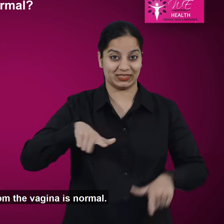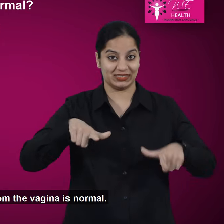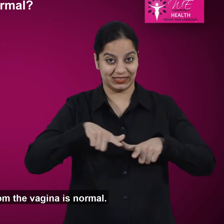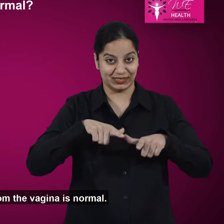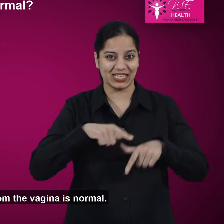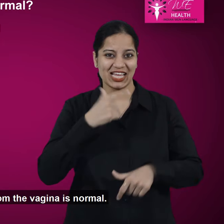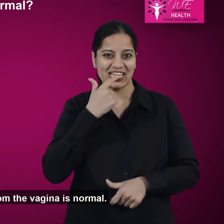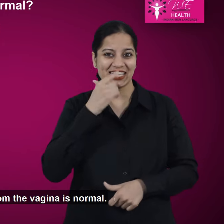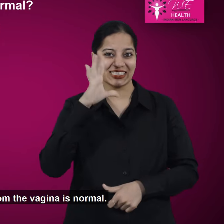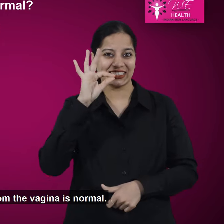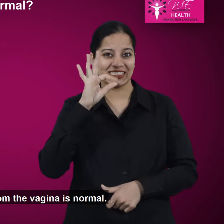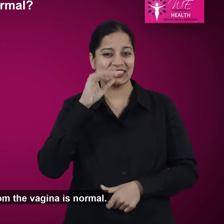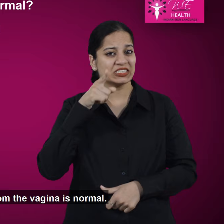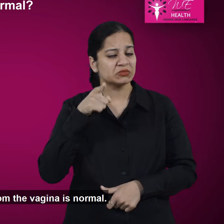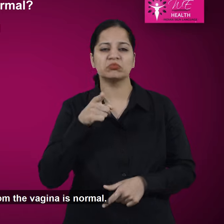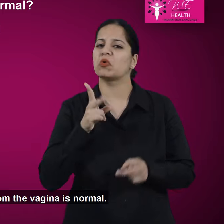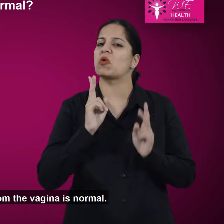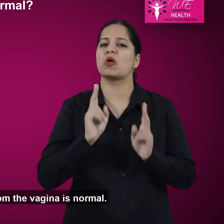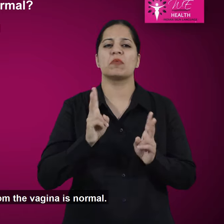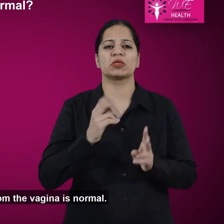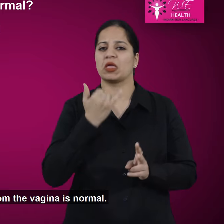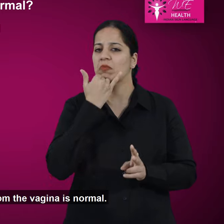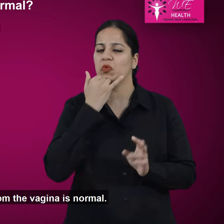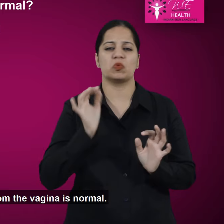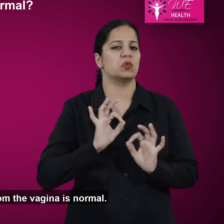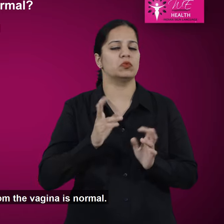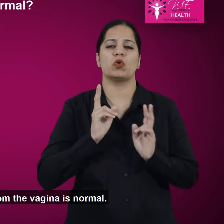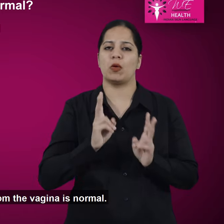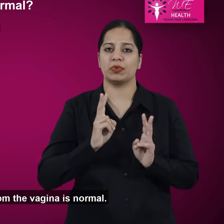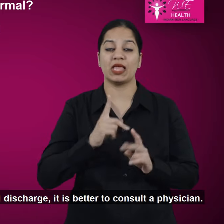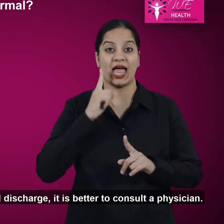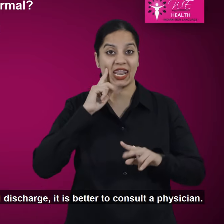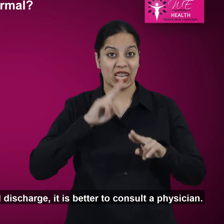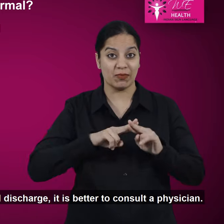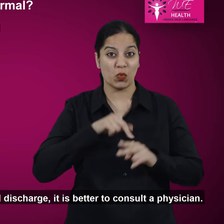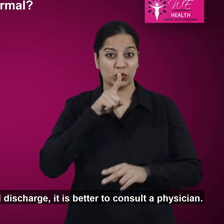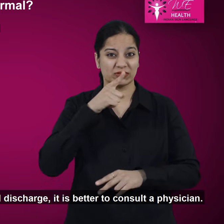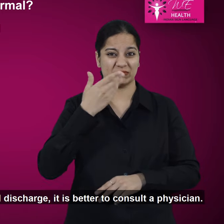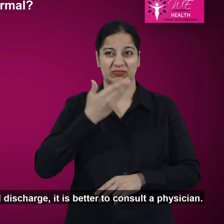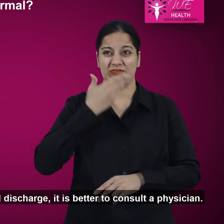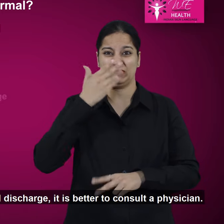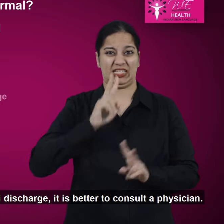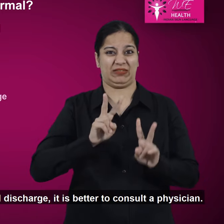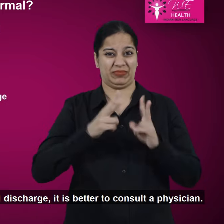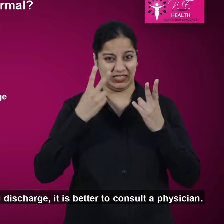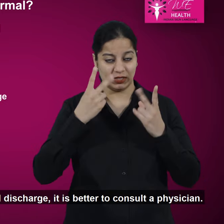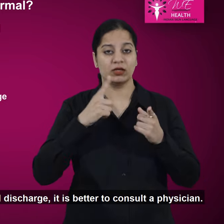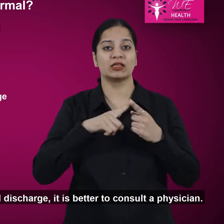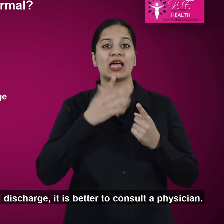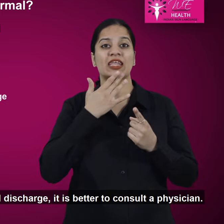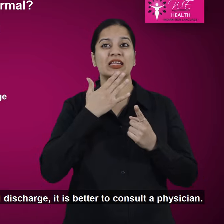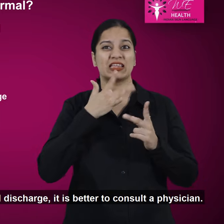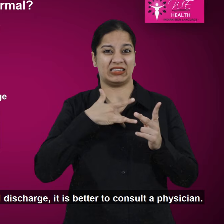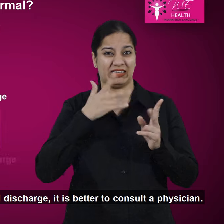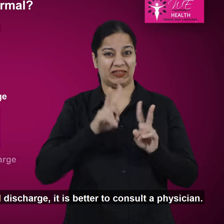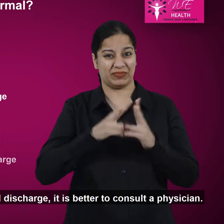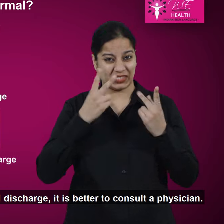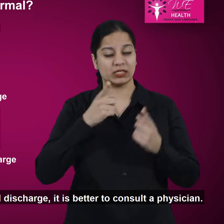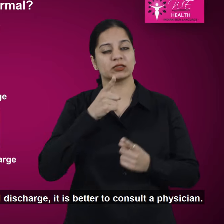White discharge from the vagina is normal. If there is any smelly or discolored discharge, it